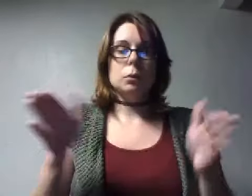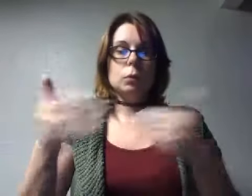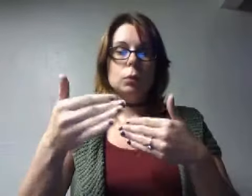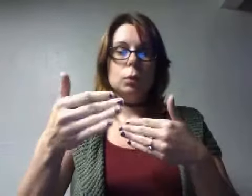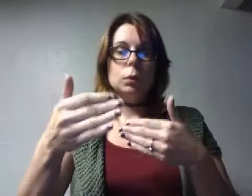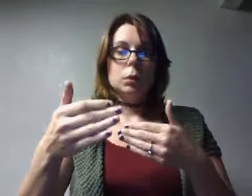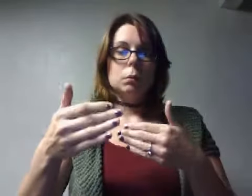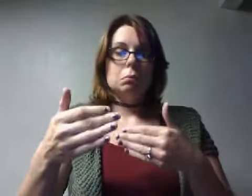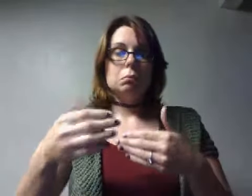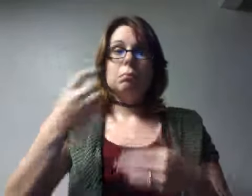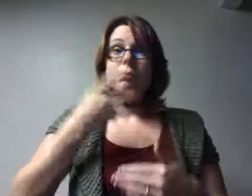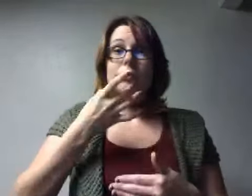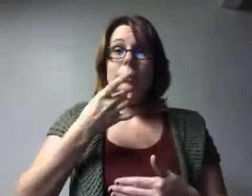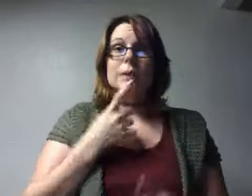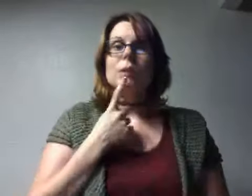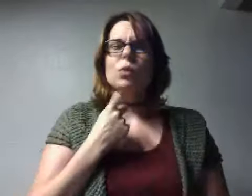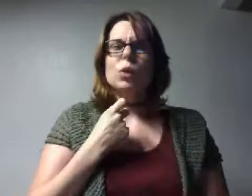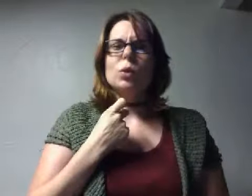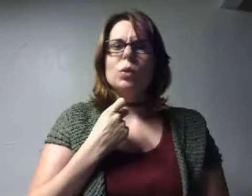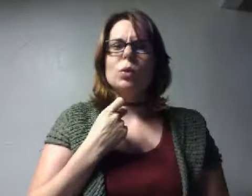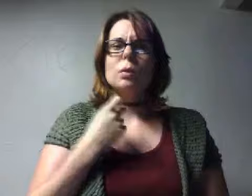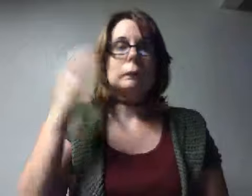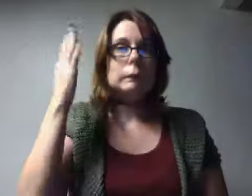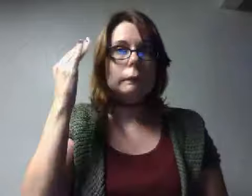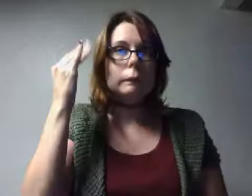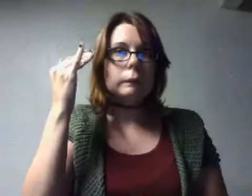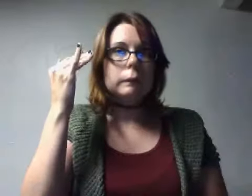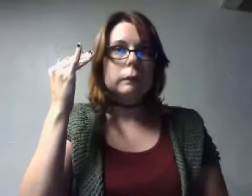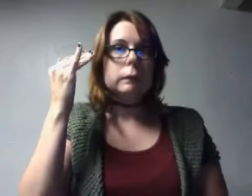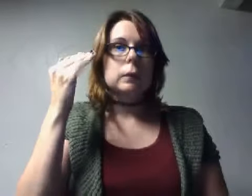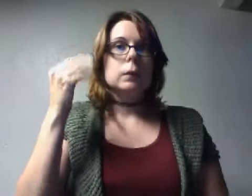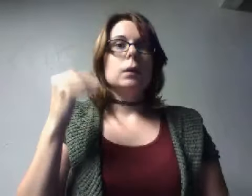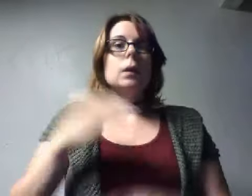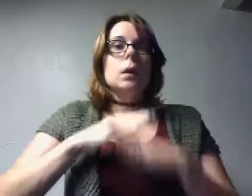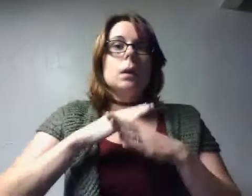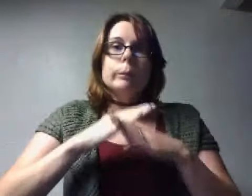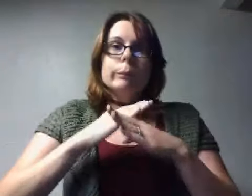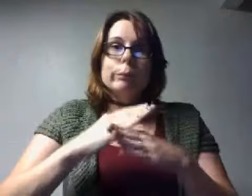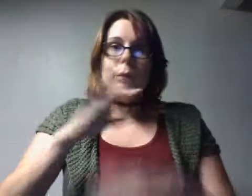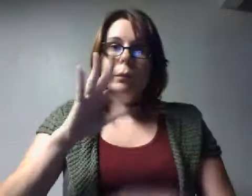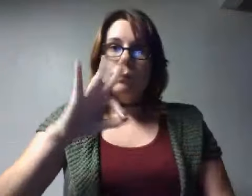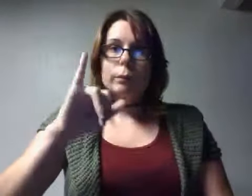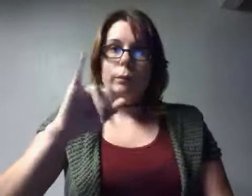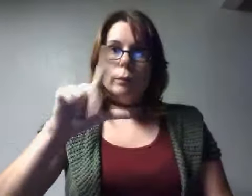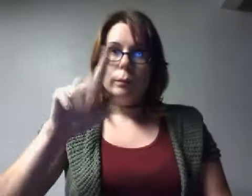making prints out of them. And darkroom is really an art form in itself. I mean, it's a very meticulous process of getting